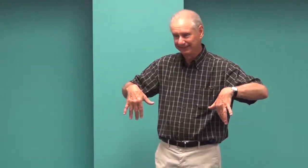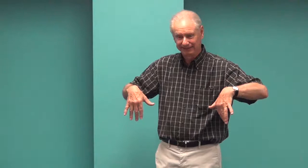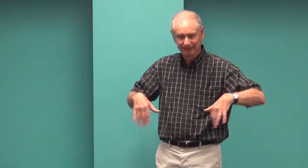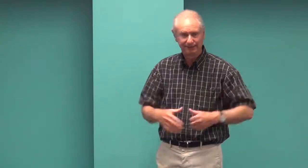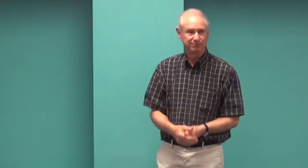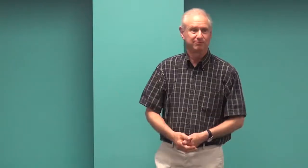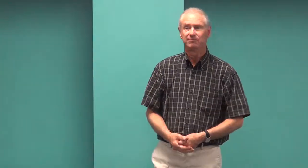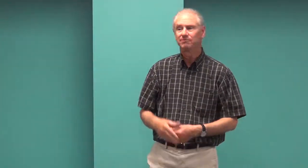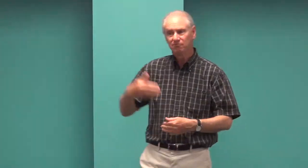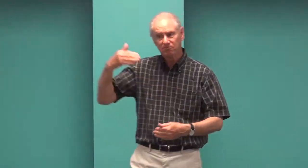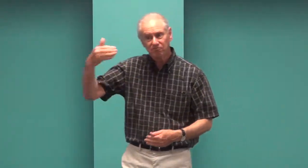know yet.